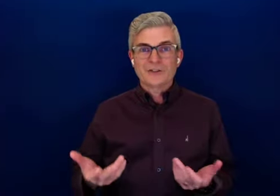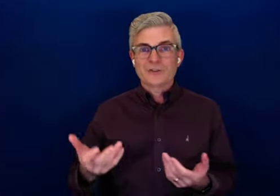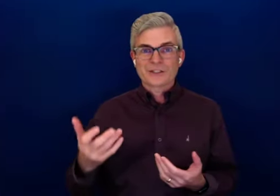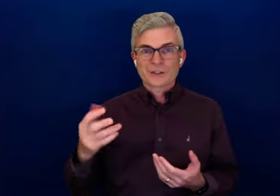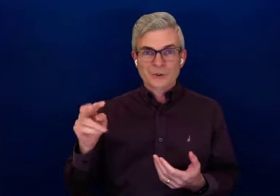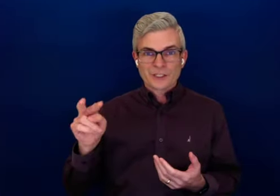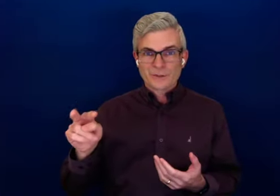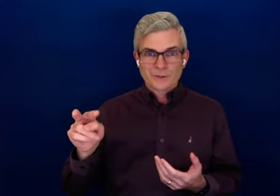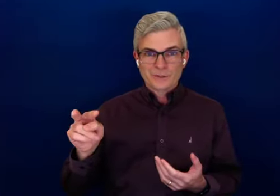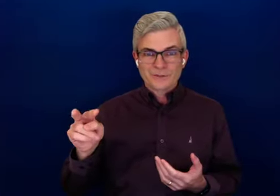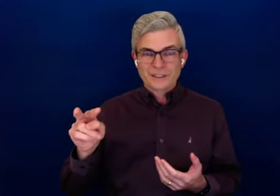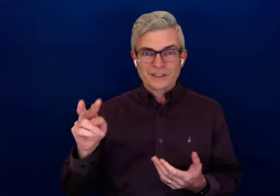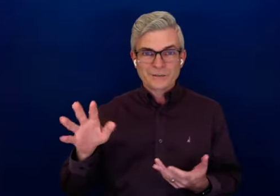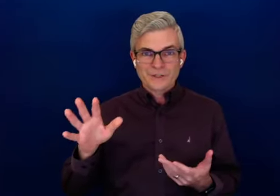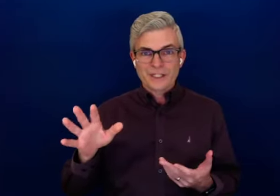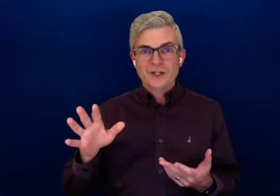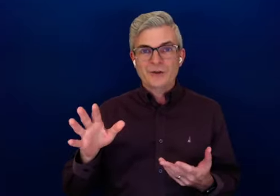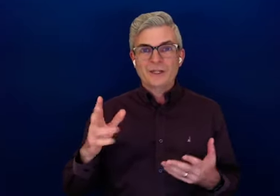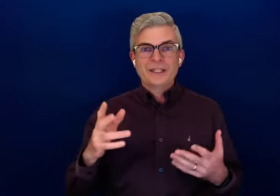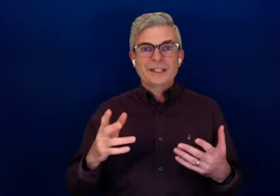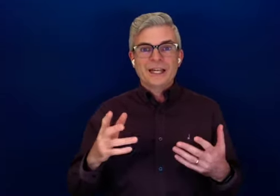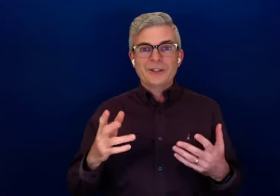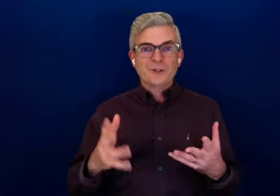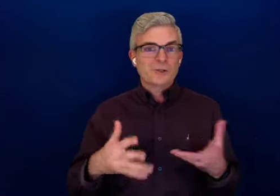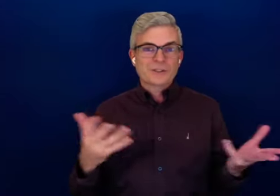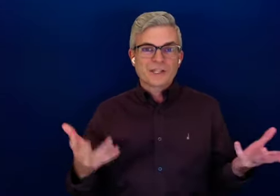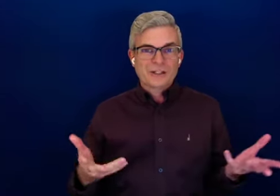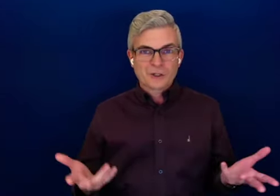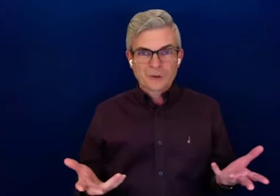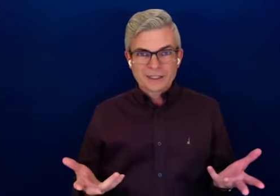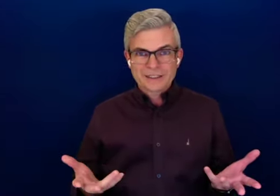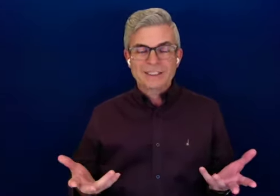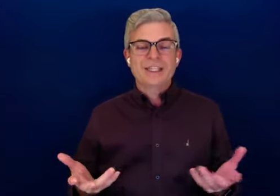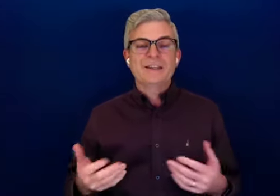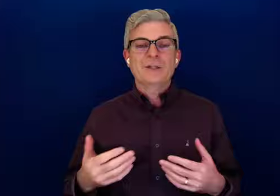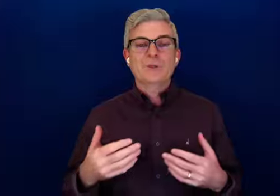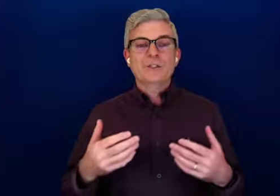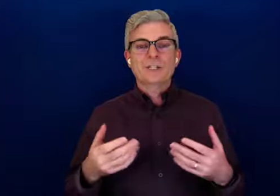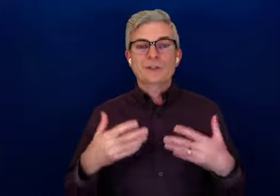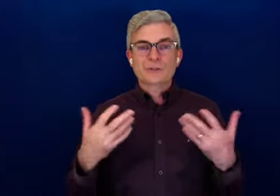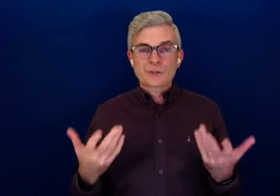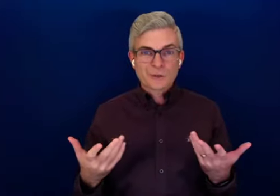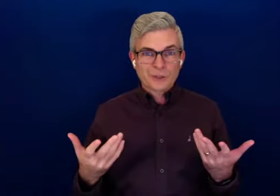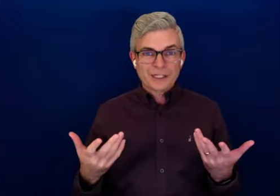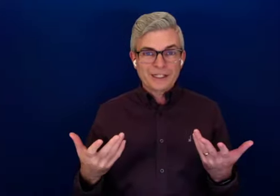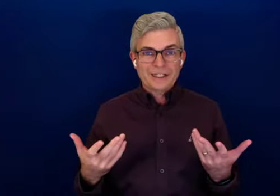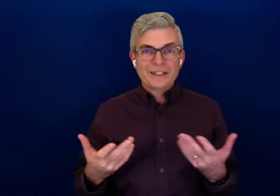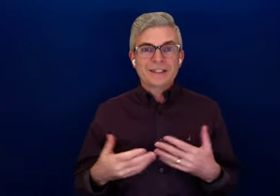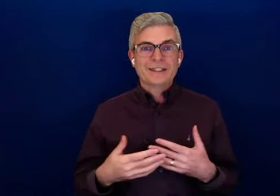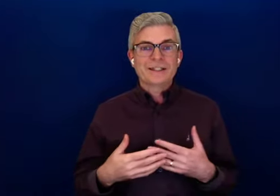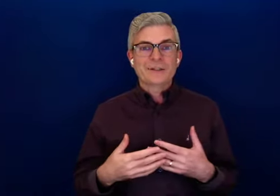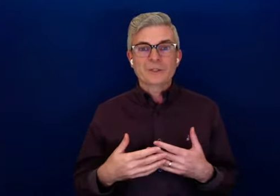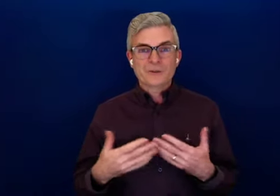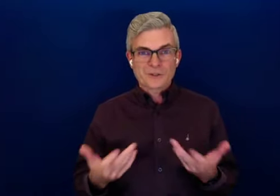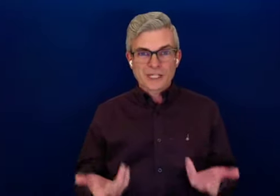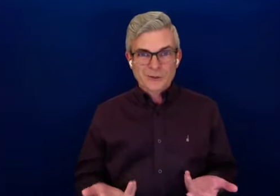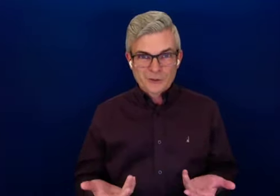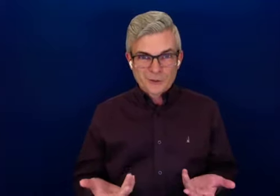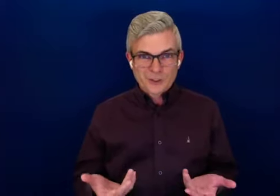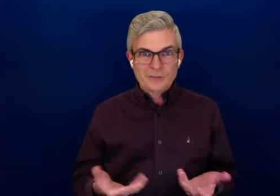you're just learning it from a little video and you don't sign it correctly. And then when you tell your story, I don't understand your story